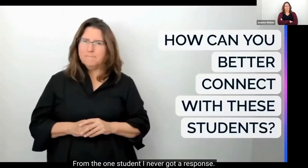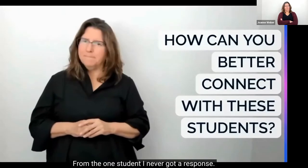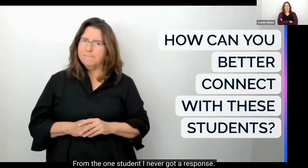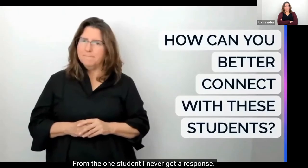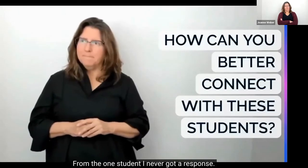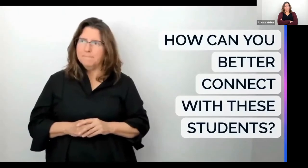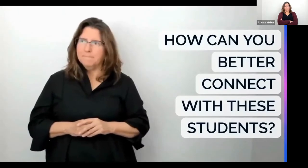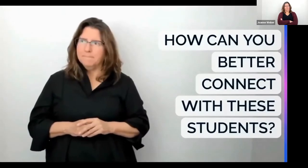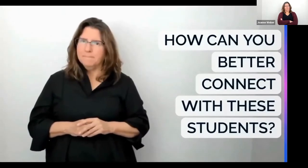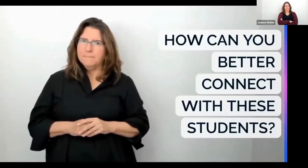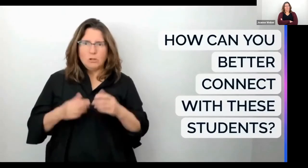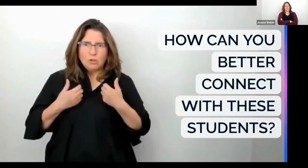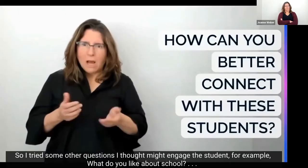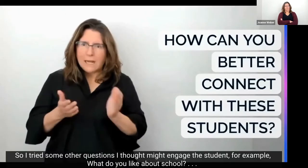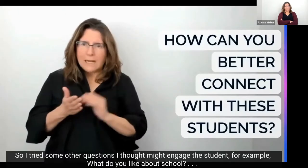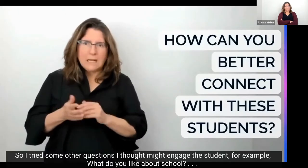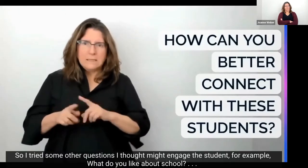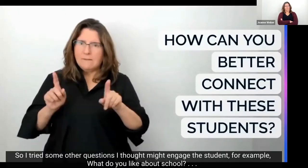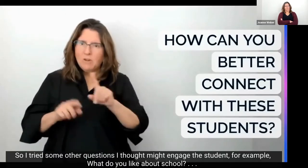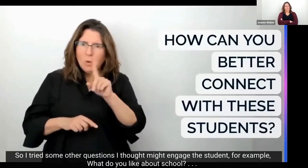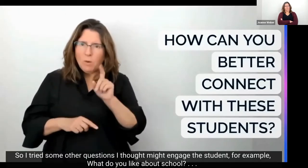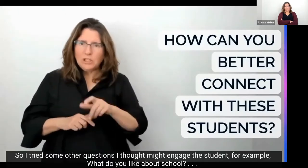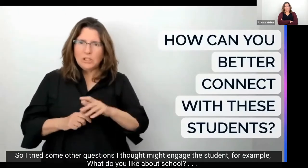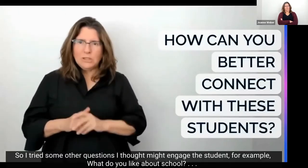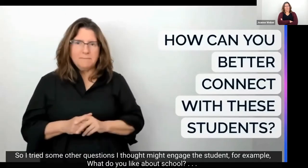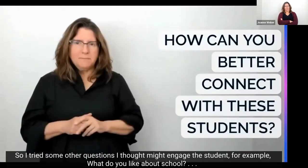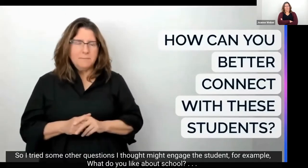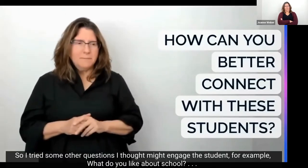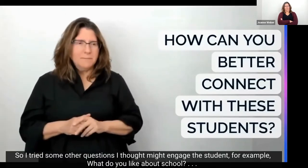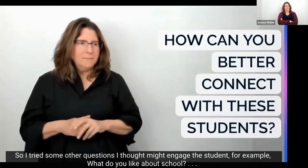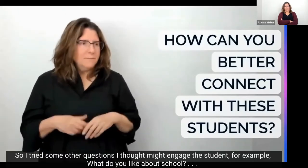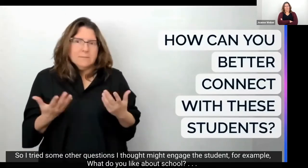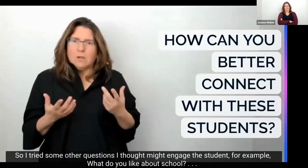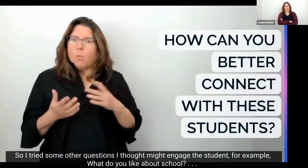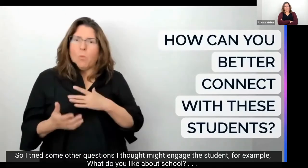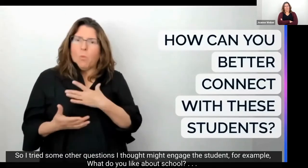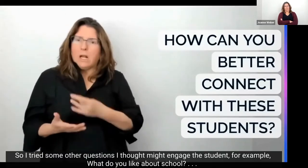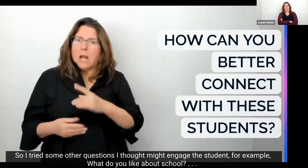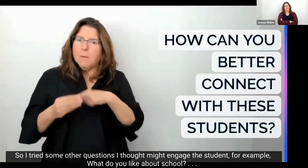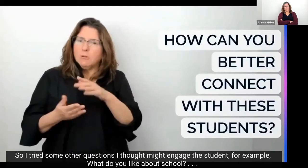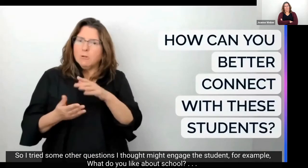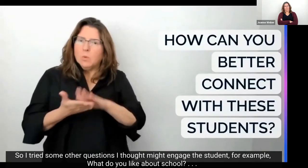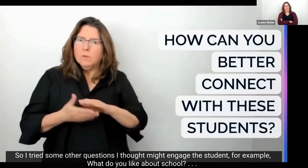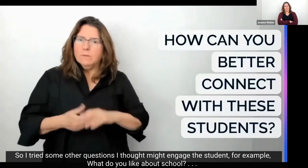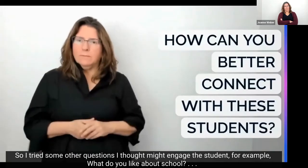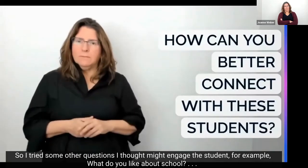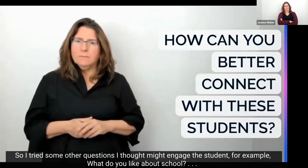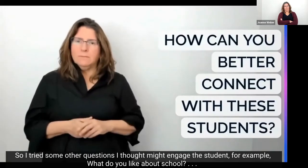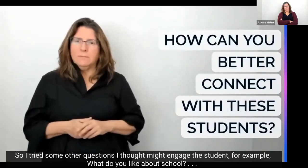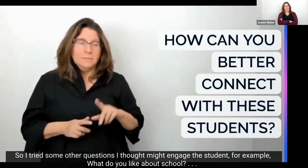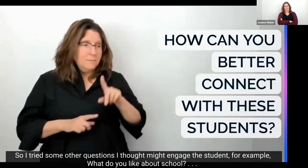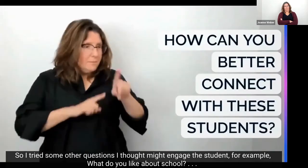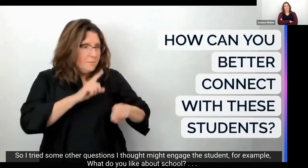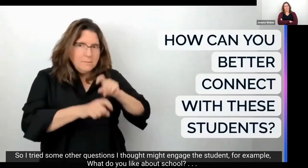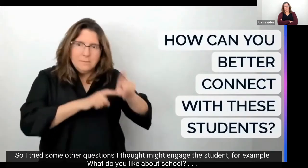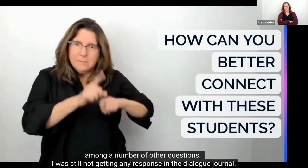response. So I tried some other questions I thought might engage the student. For example, what do you like about